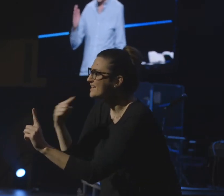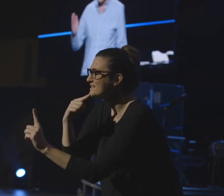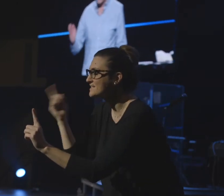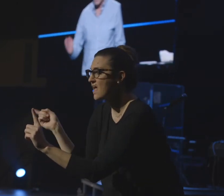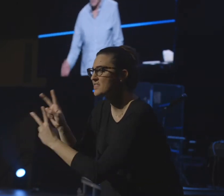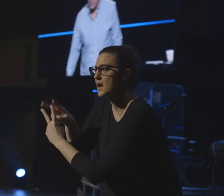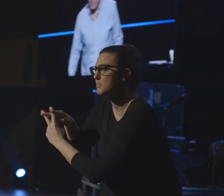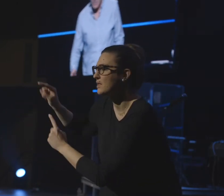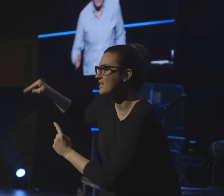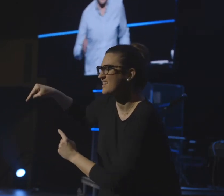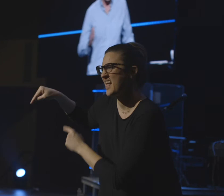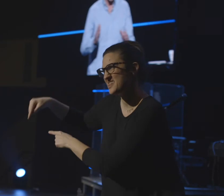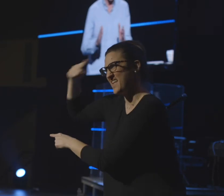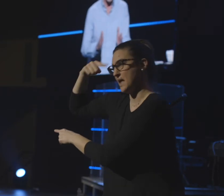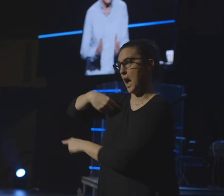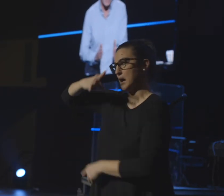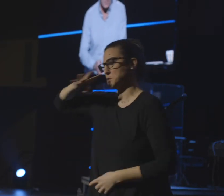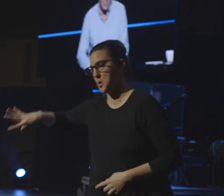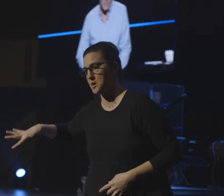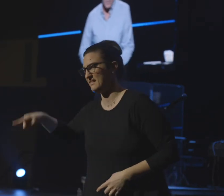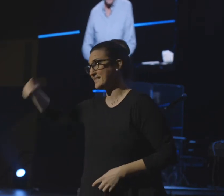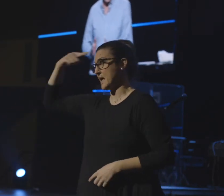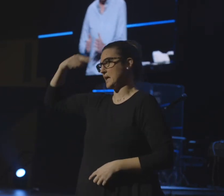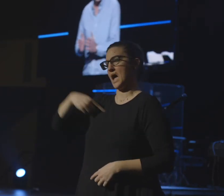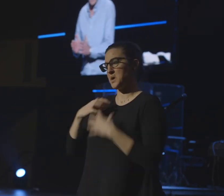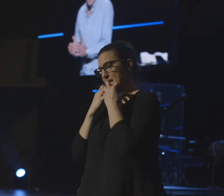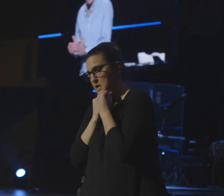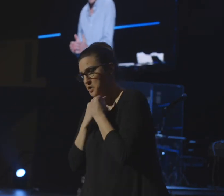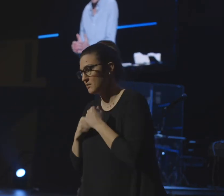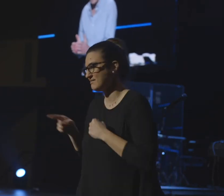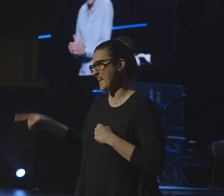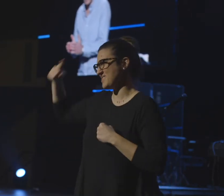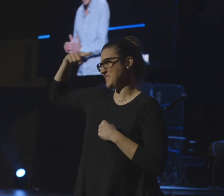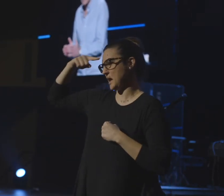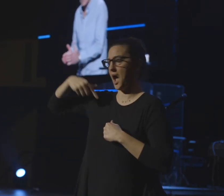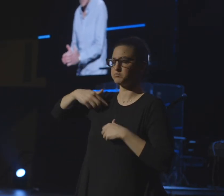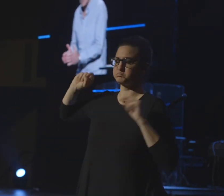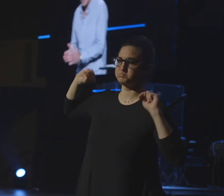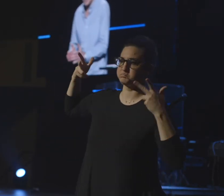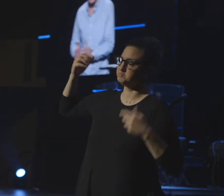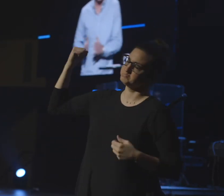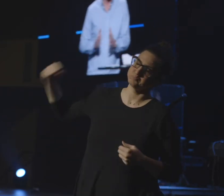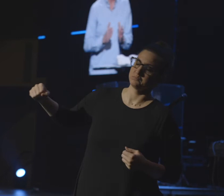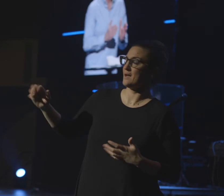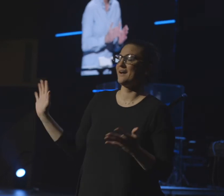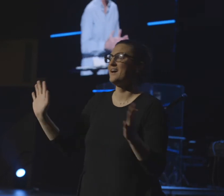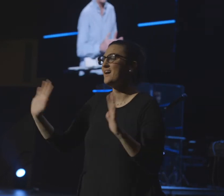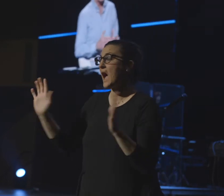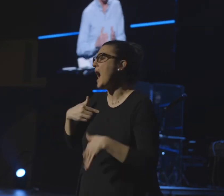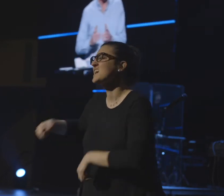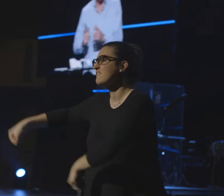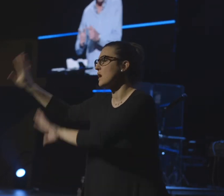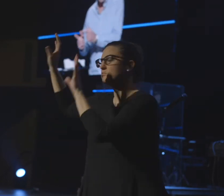don't hear them anymore, that I don't care about them anymore, that I'm not really paying attention to them anymore. I've given up